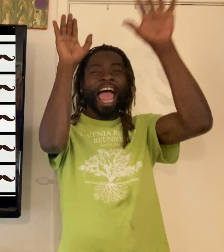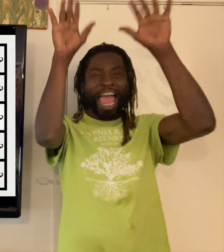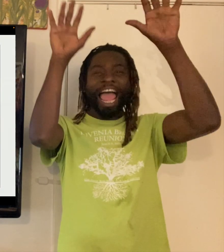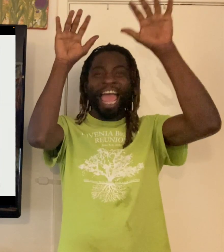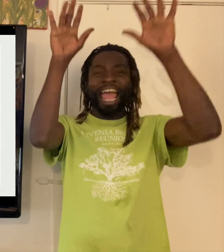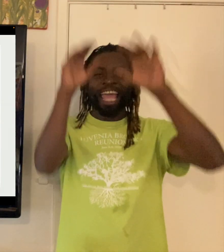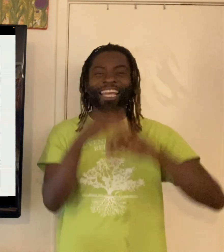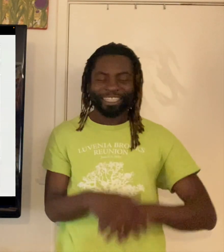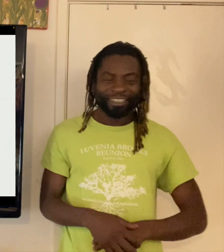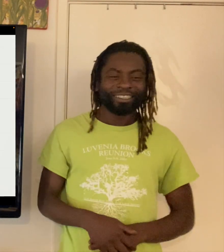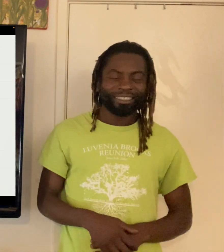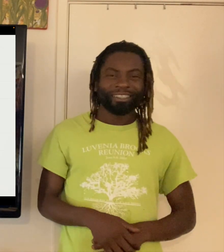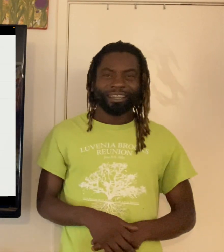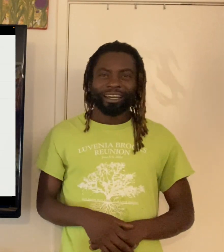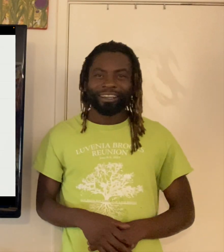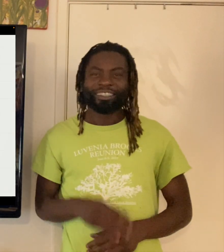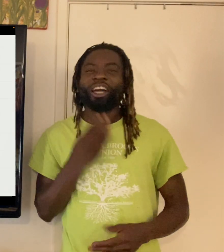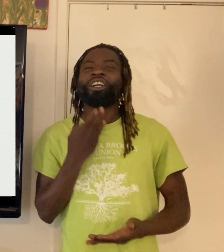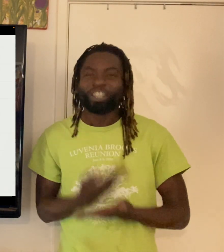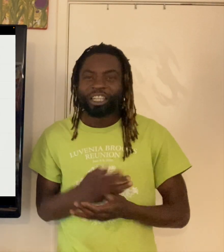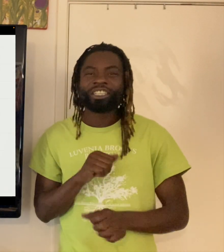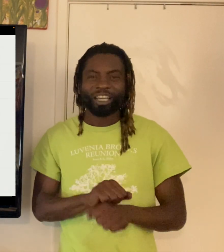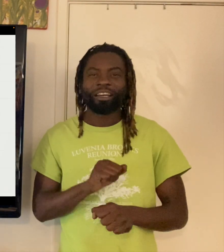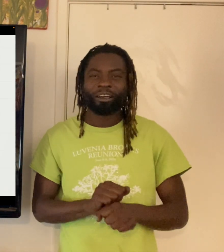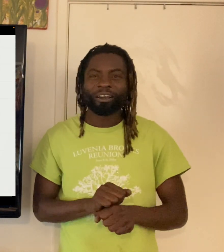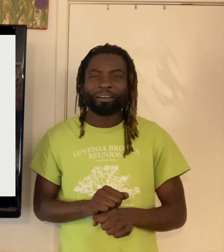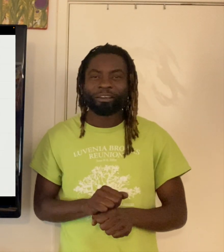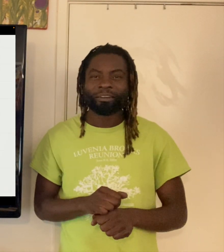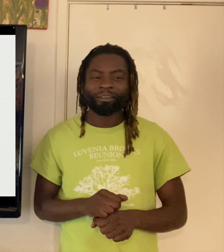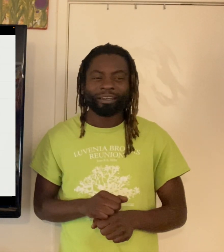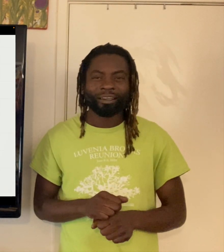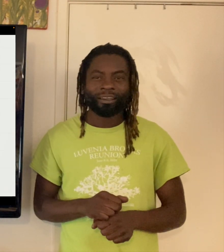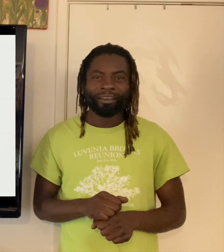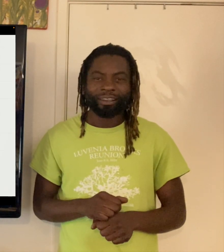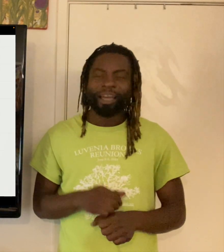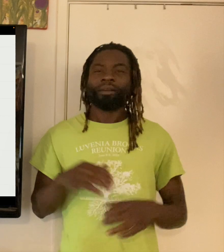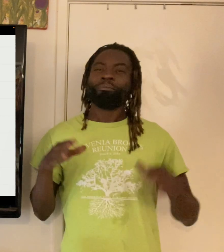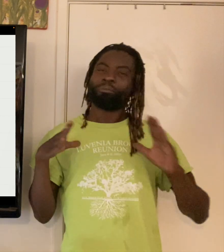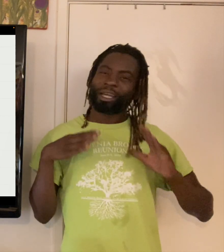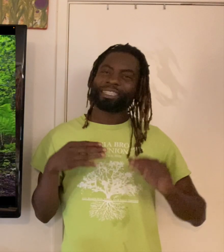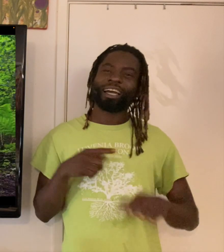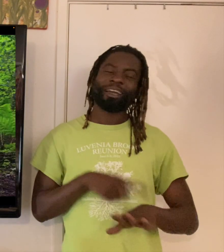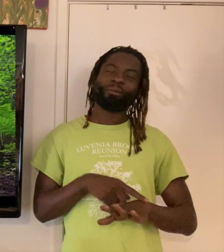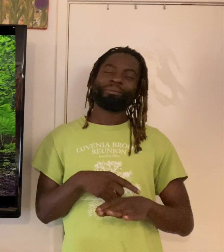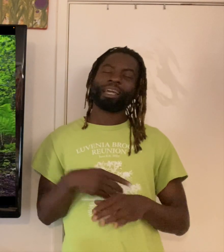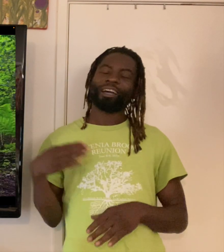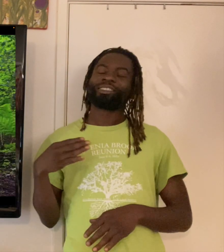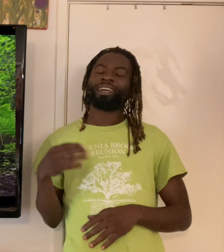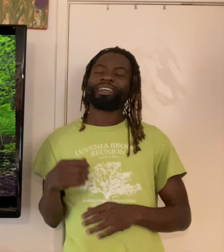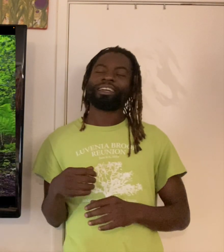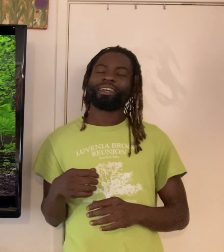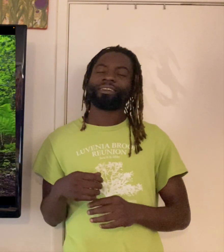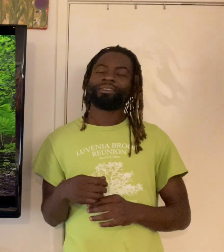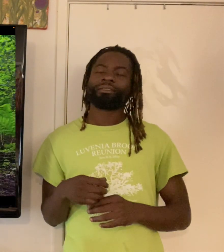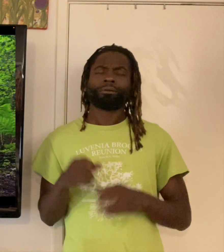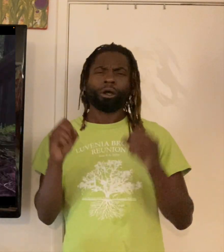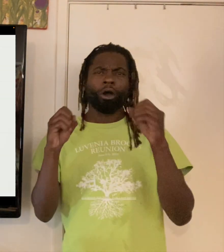Yay! Okay, you've done such a good job. It is now time for a break outside. Okay, that's